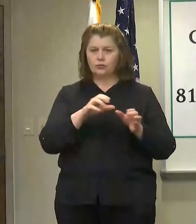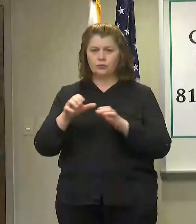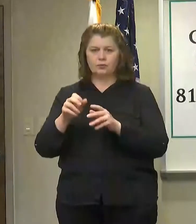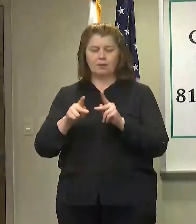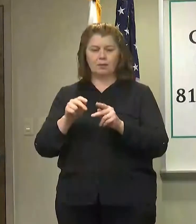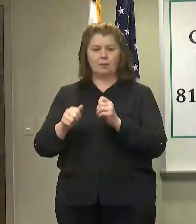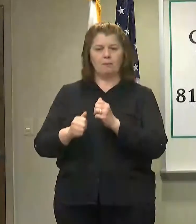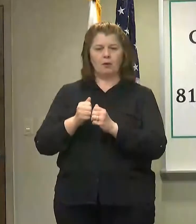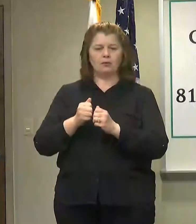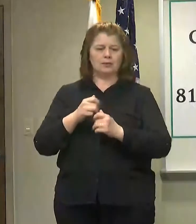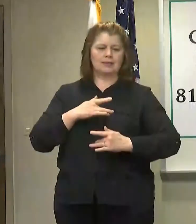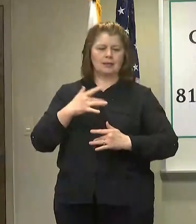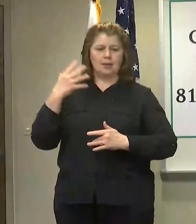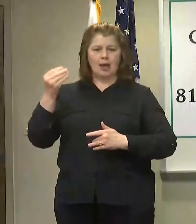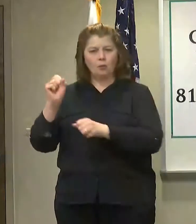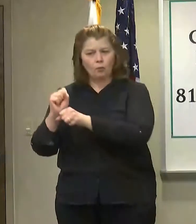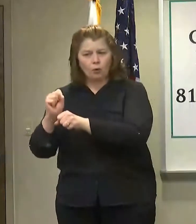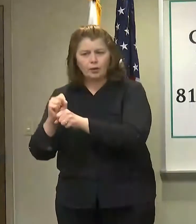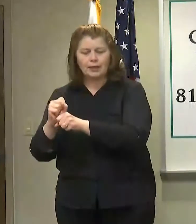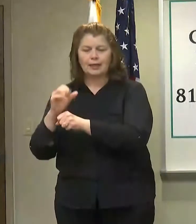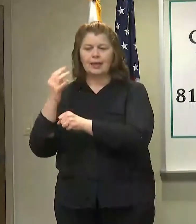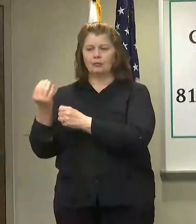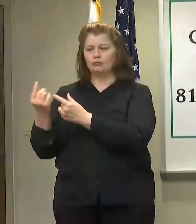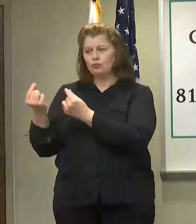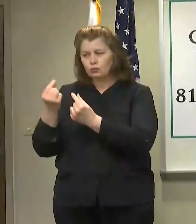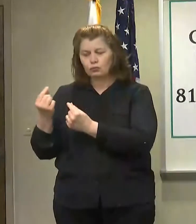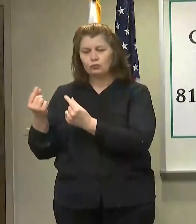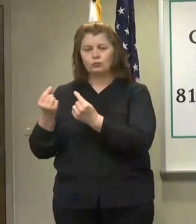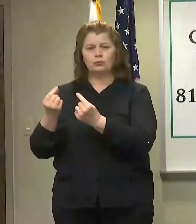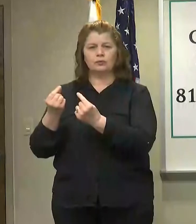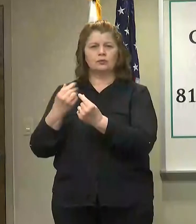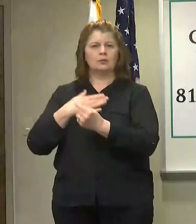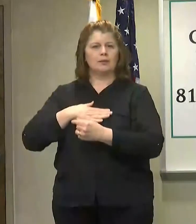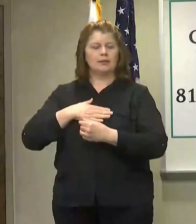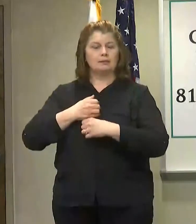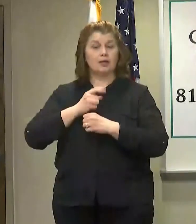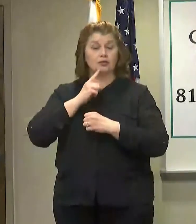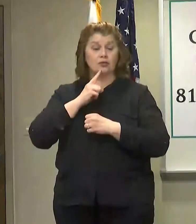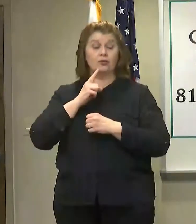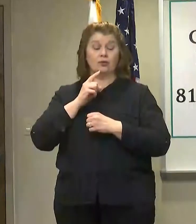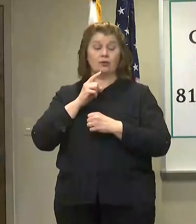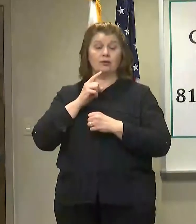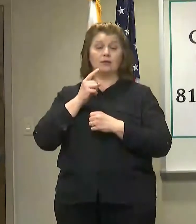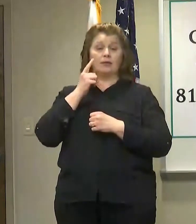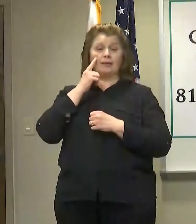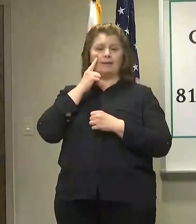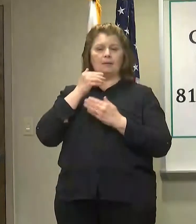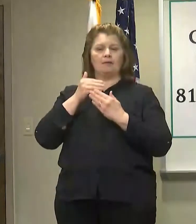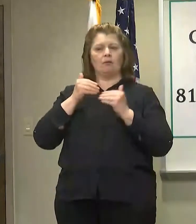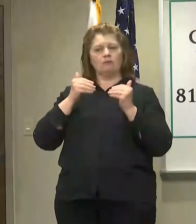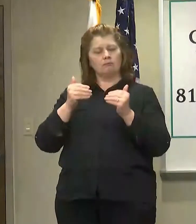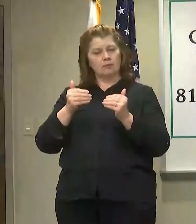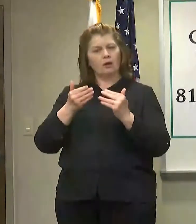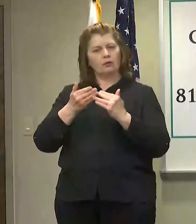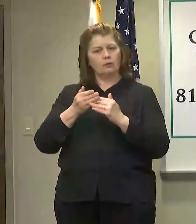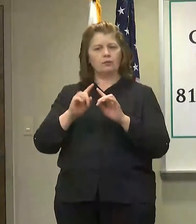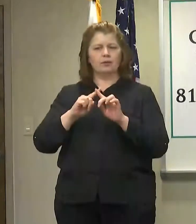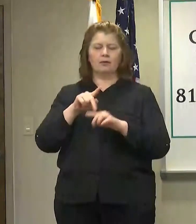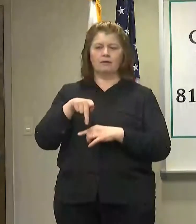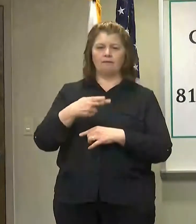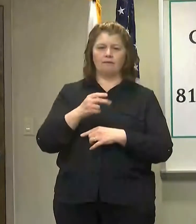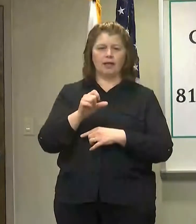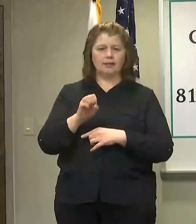in the workforce and out moving about. So please think thoughtful about this as we move forward, even through these phases,